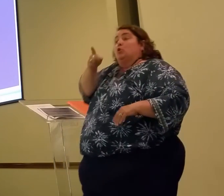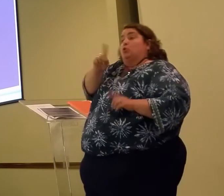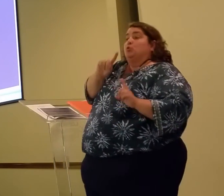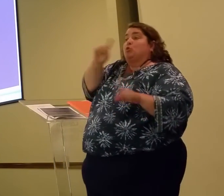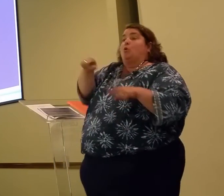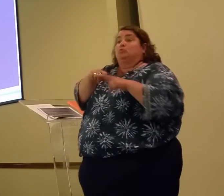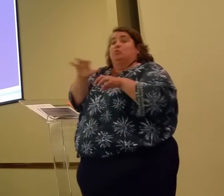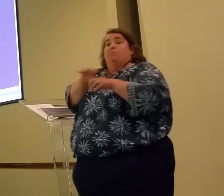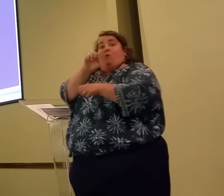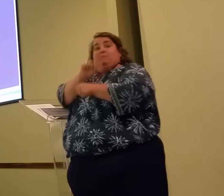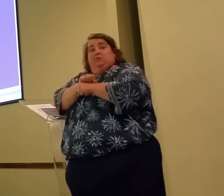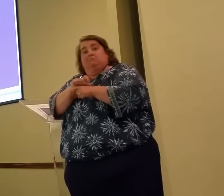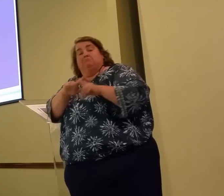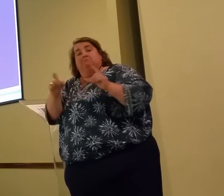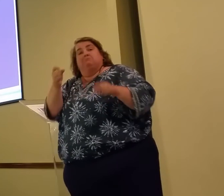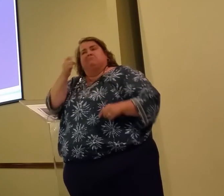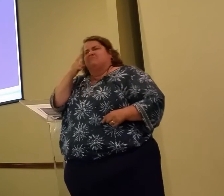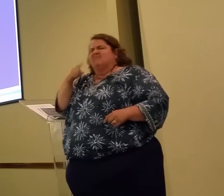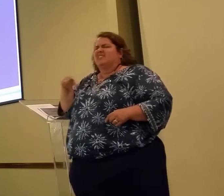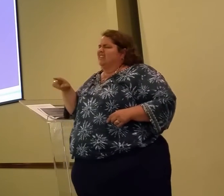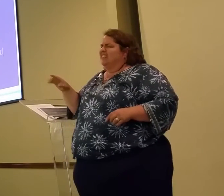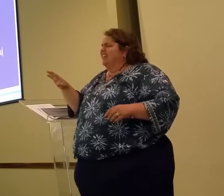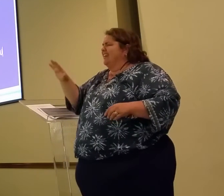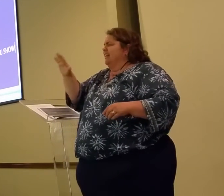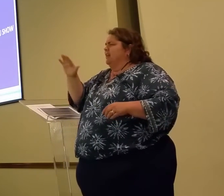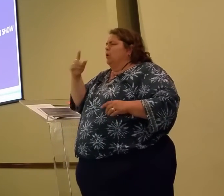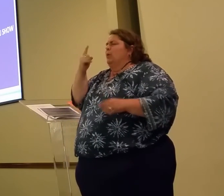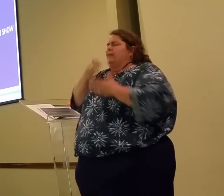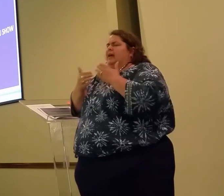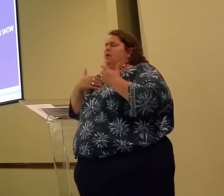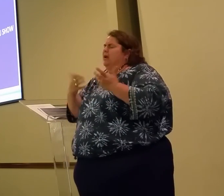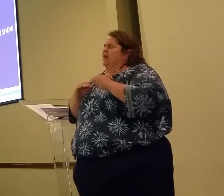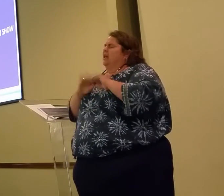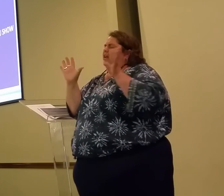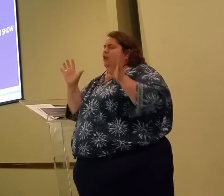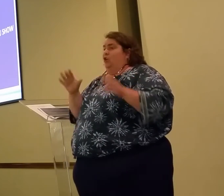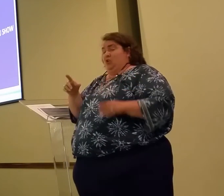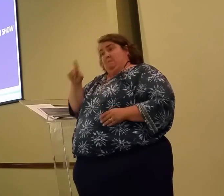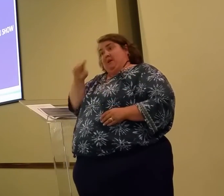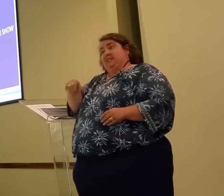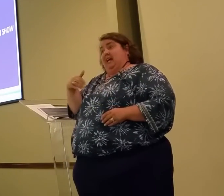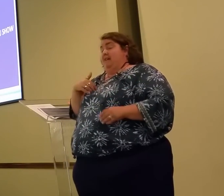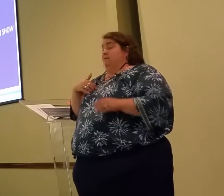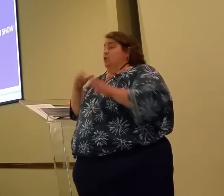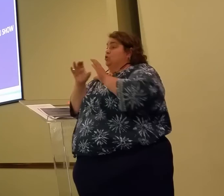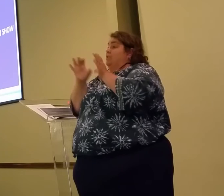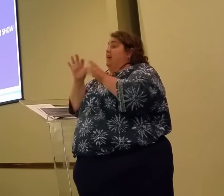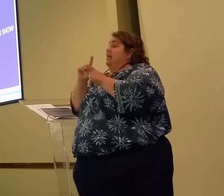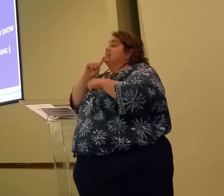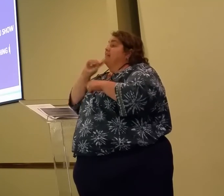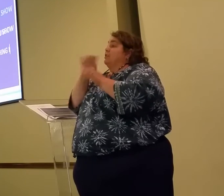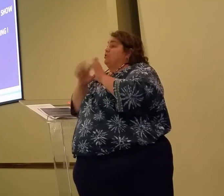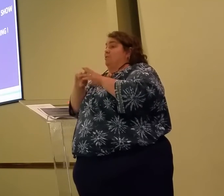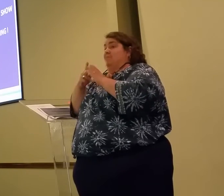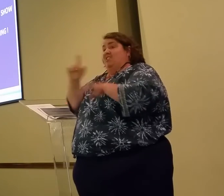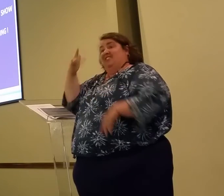it. Let's say you show up at an appointment, but and one thing I want to clarify is that you have the